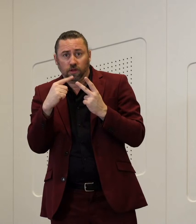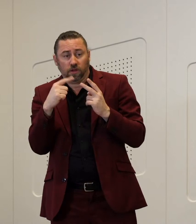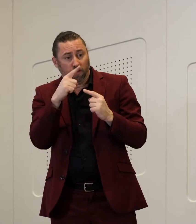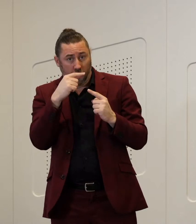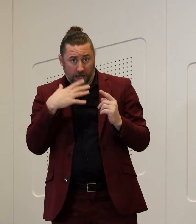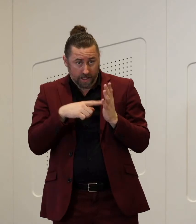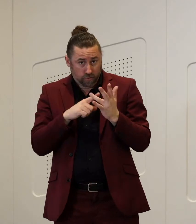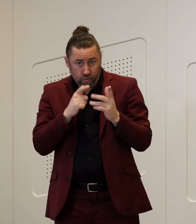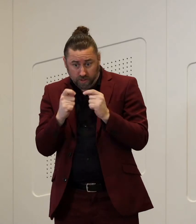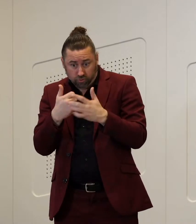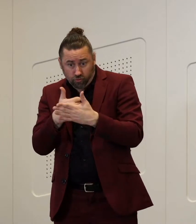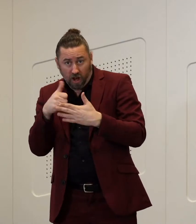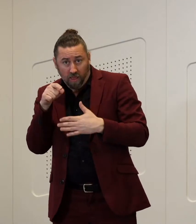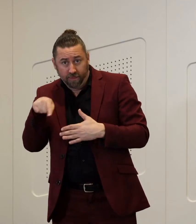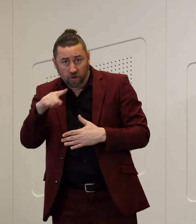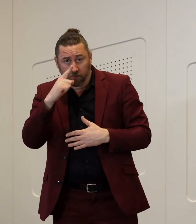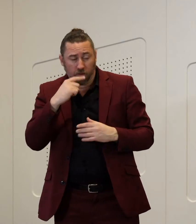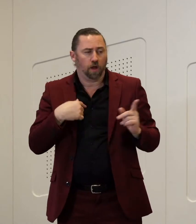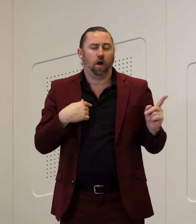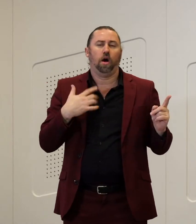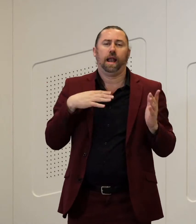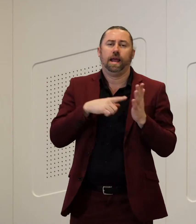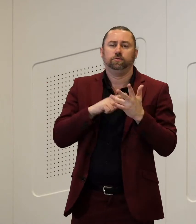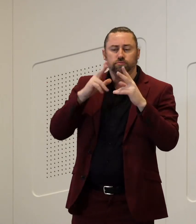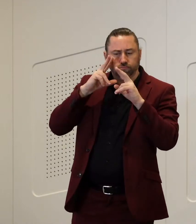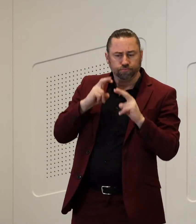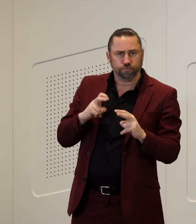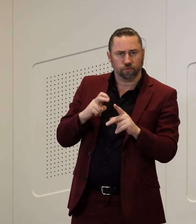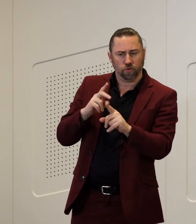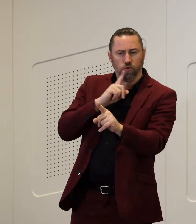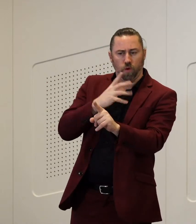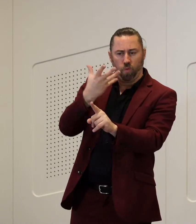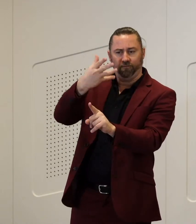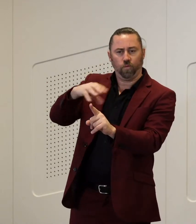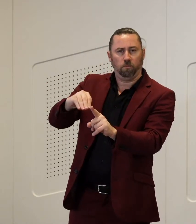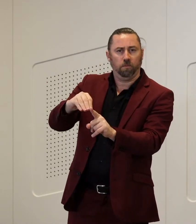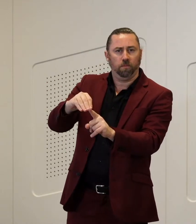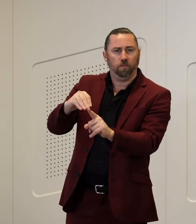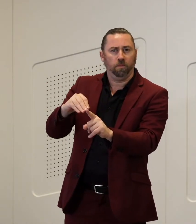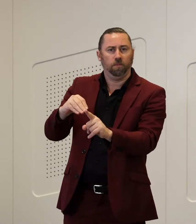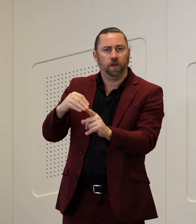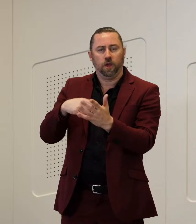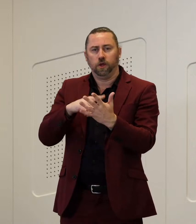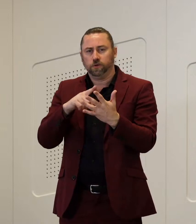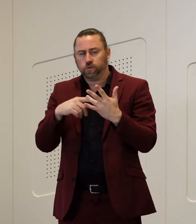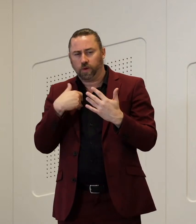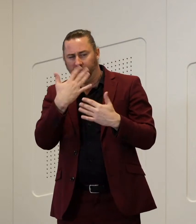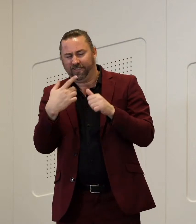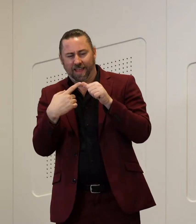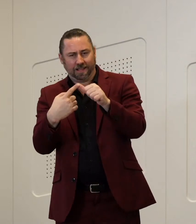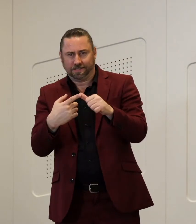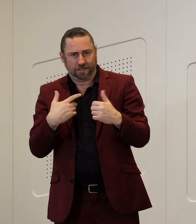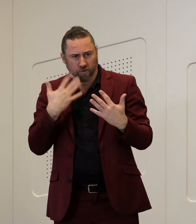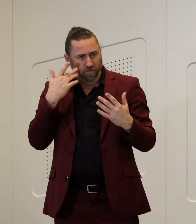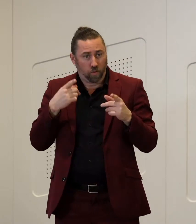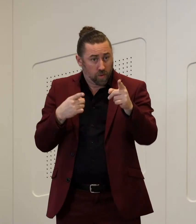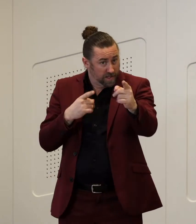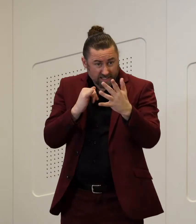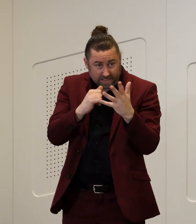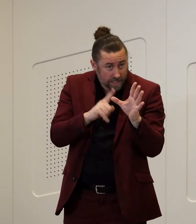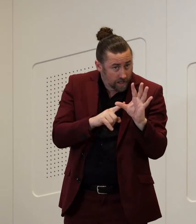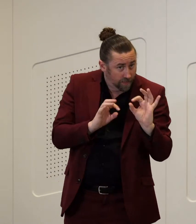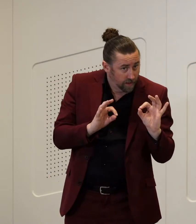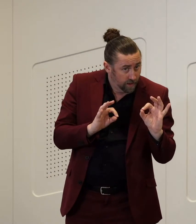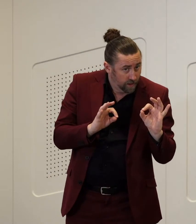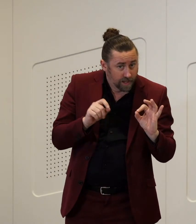need to go and find out what's happened here and how she's acquired it, and to be able to answer those questions. She hadn't been to Sydney at all